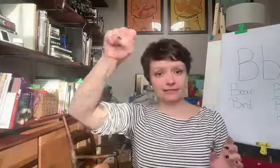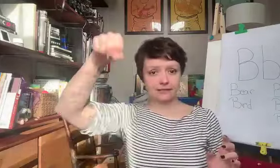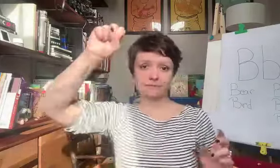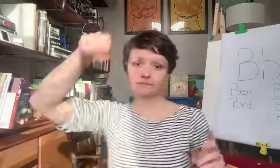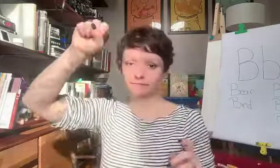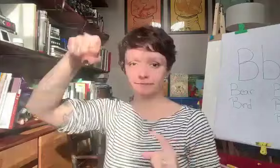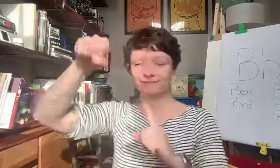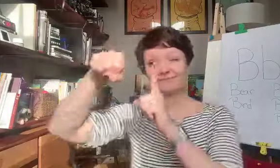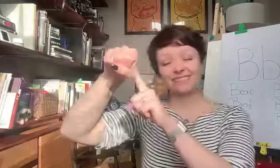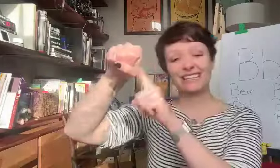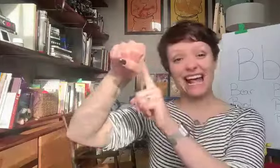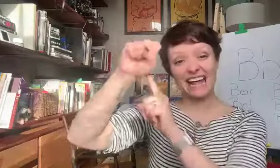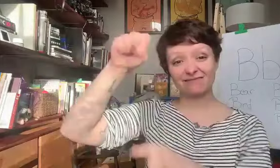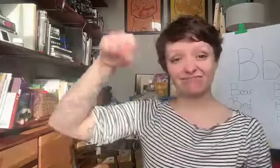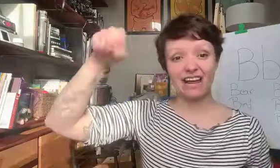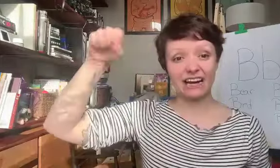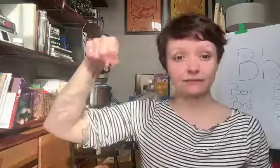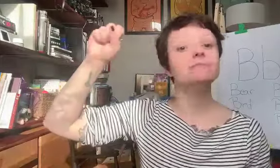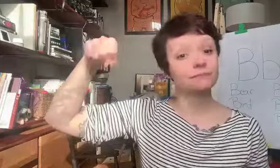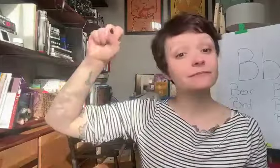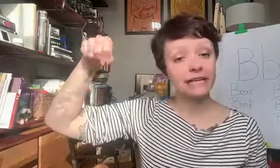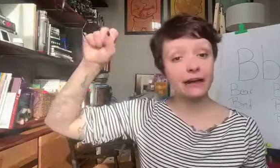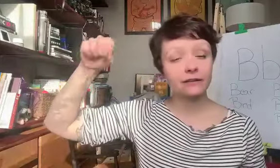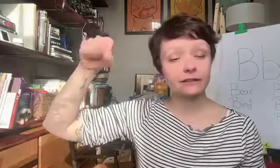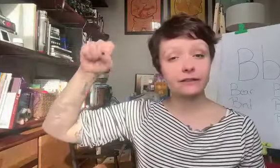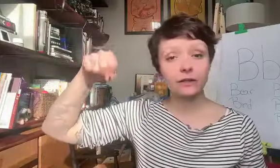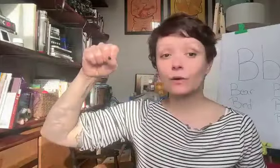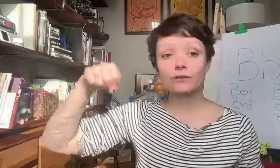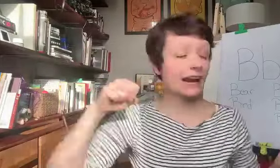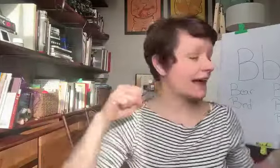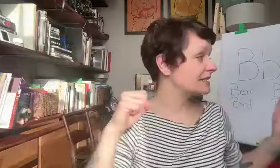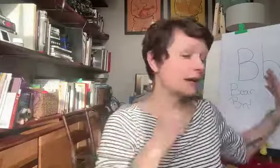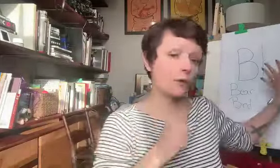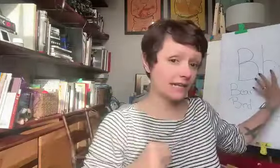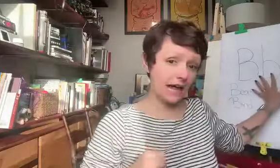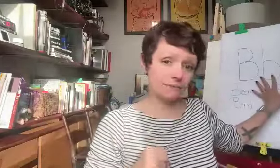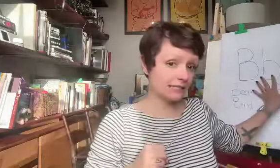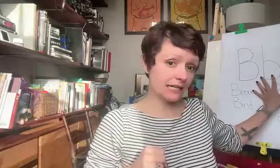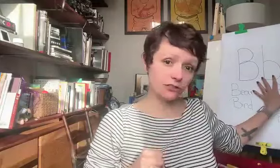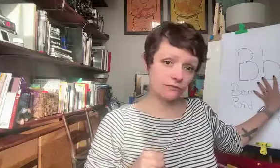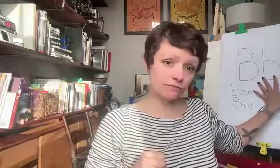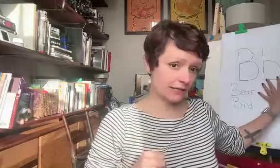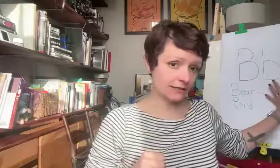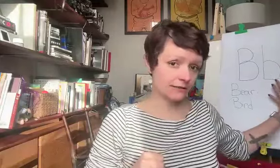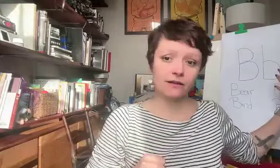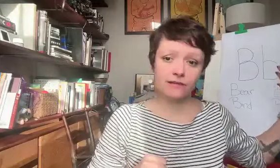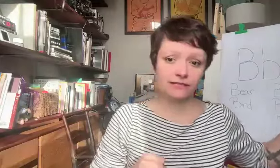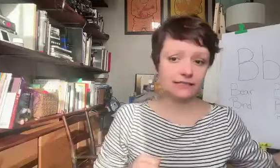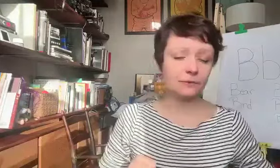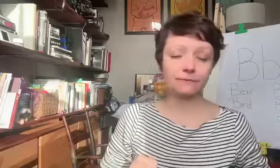Yes. It's a head nodding. Yeah. We do not have to take rug time to teach these. This is simple.